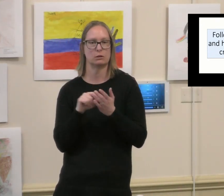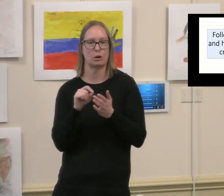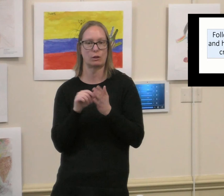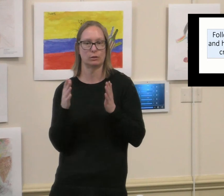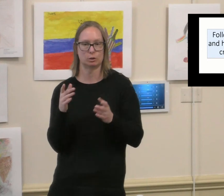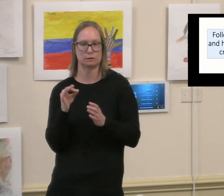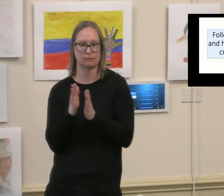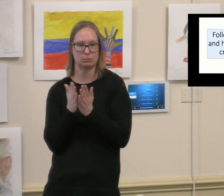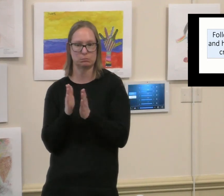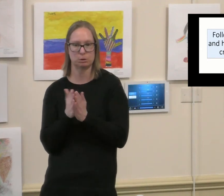there,